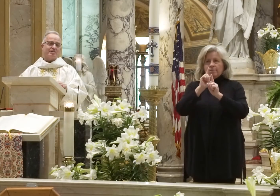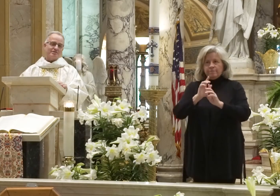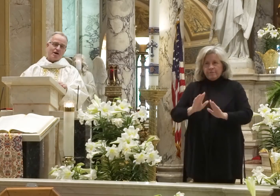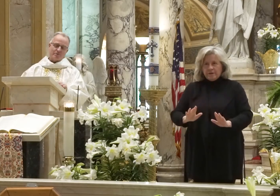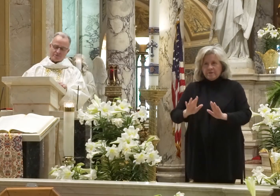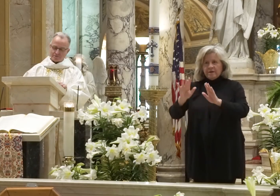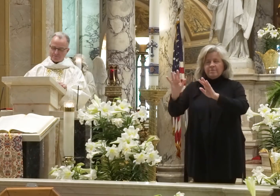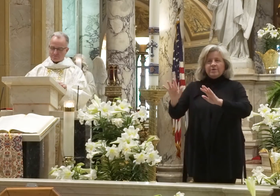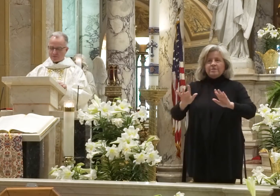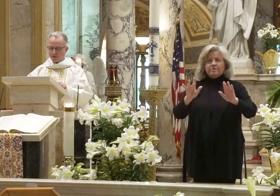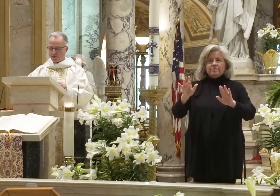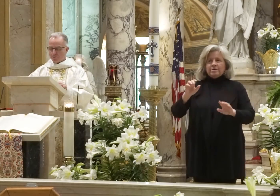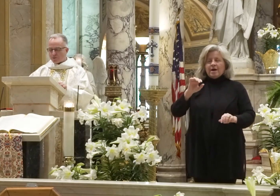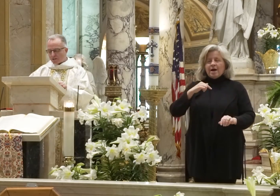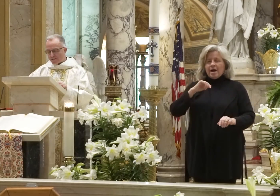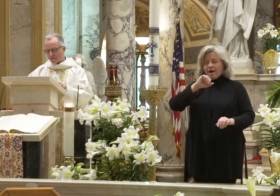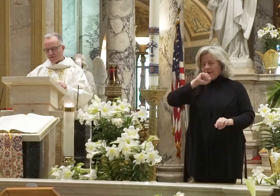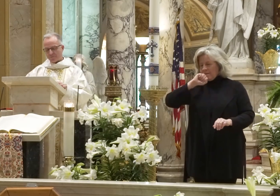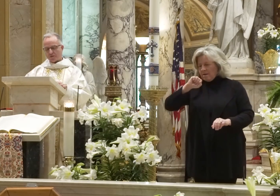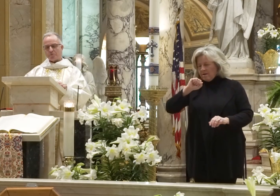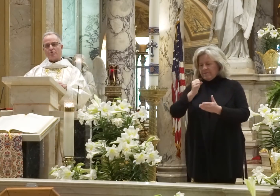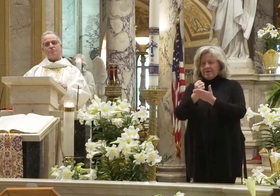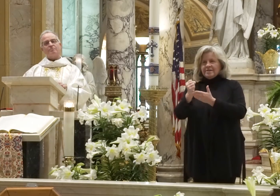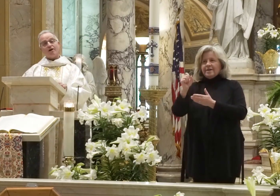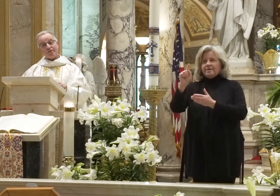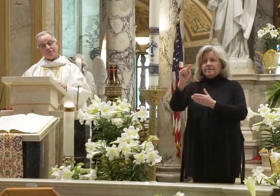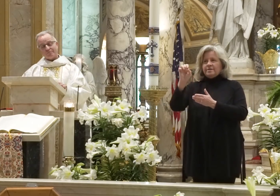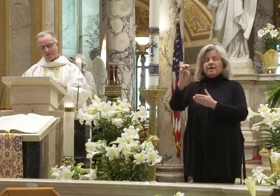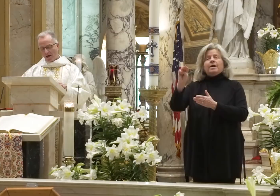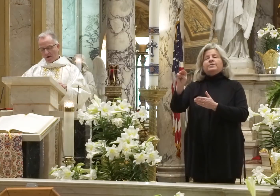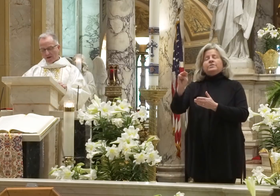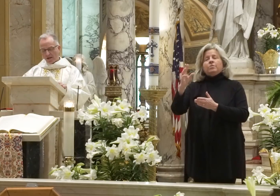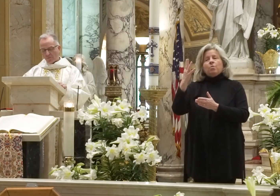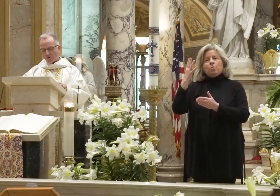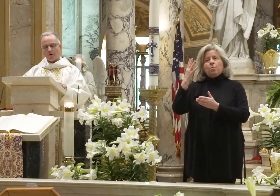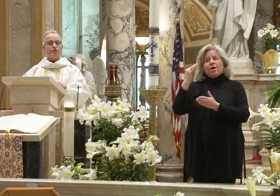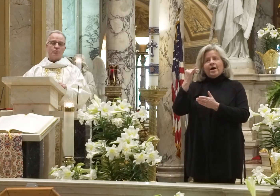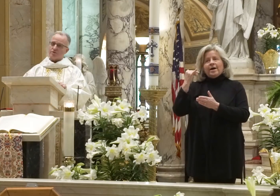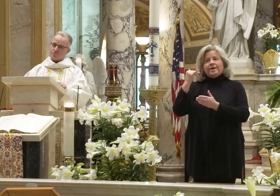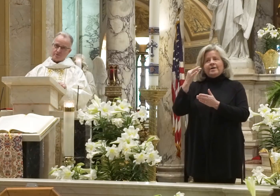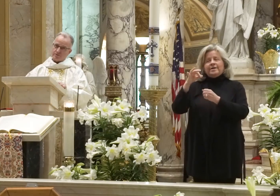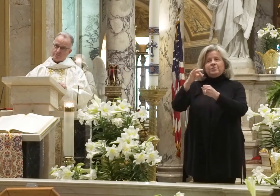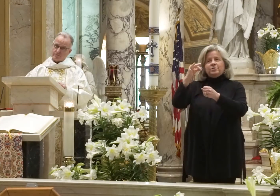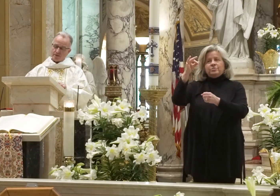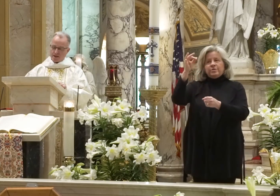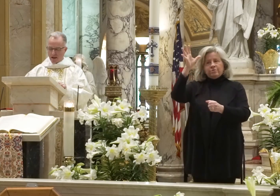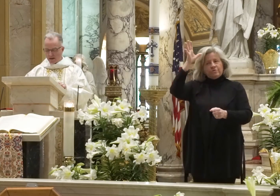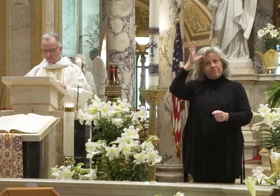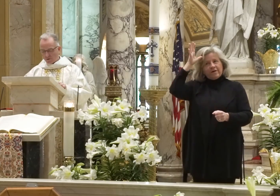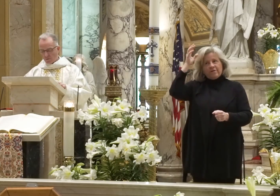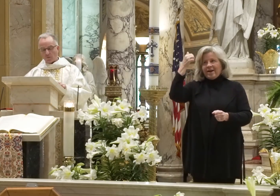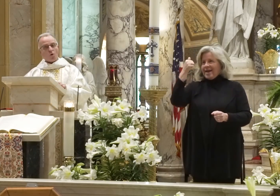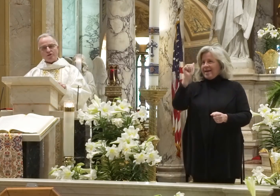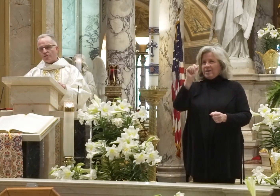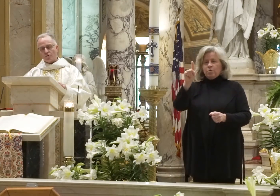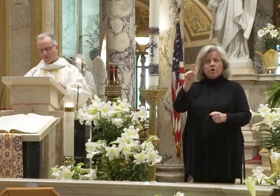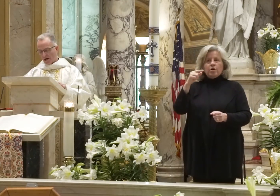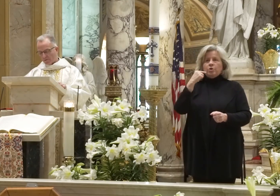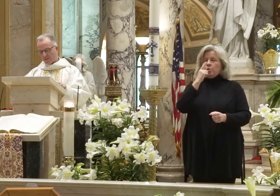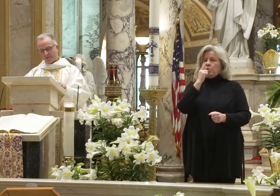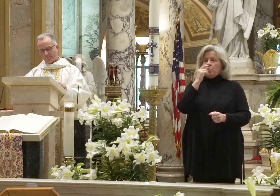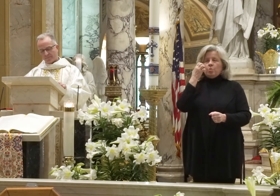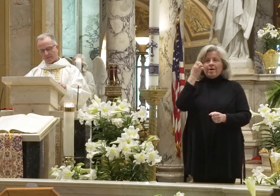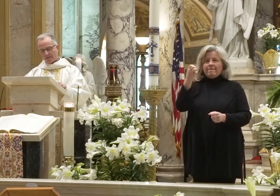I love St. Thomas. You could consider him the spiritual father of anyone who ever questioned, anyone who ever wondered